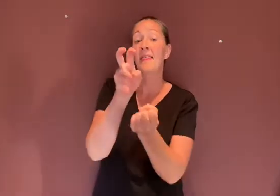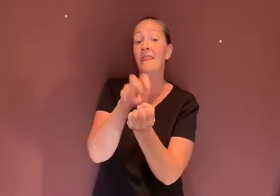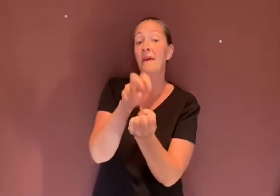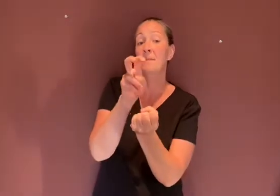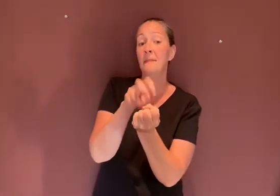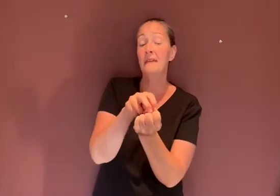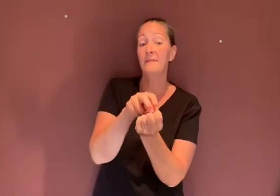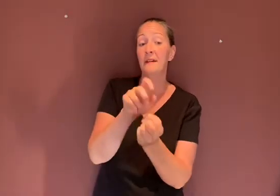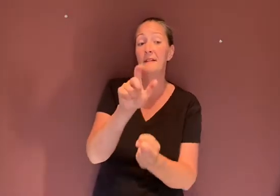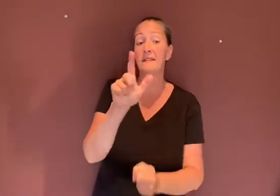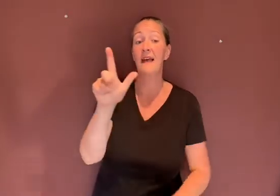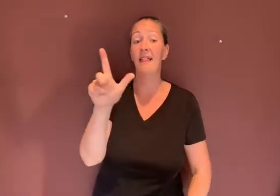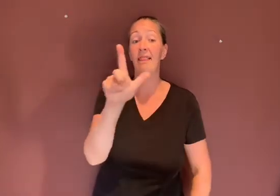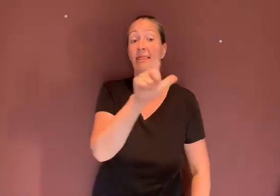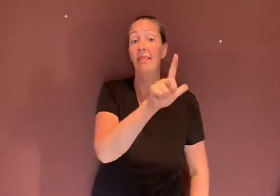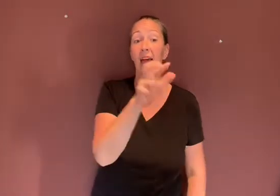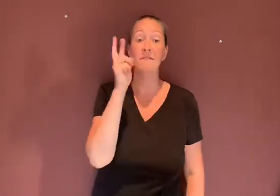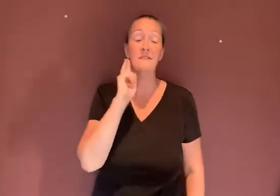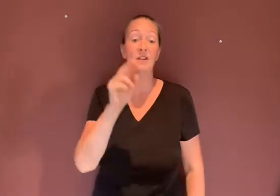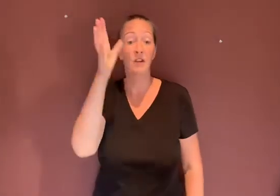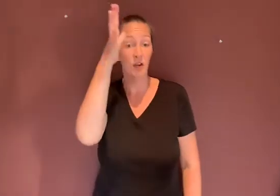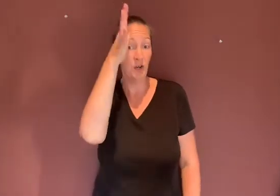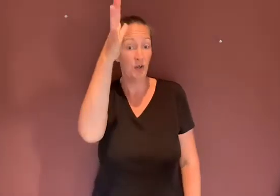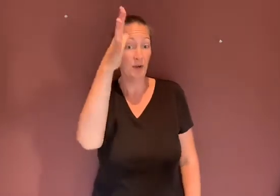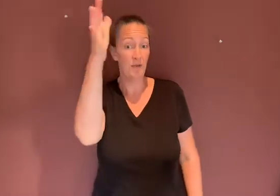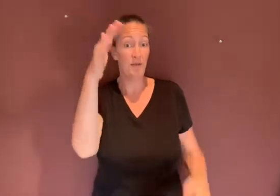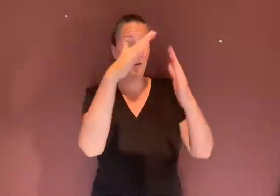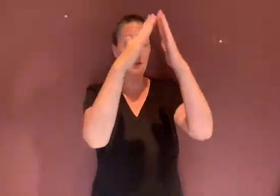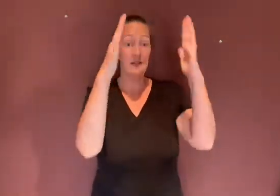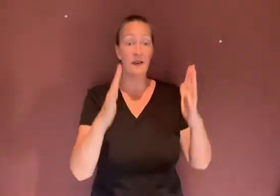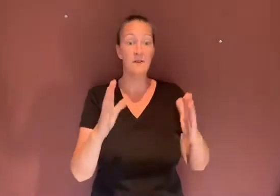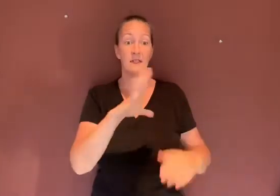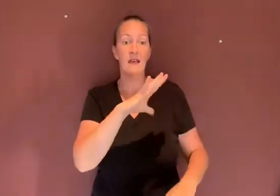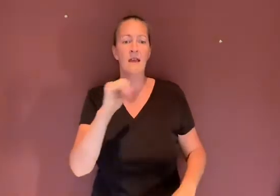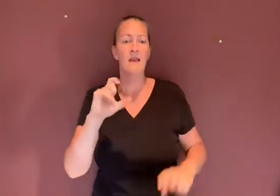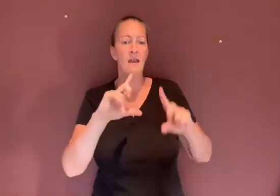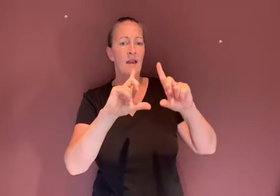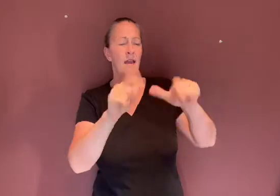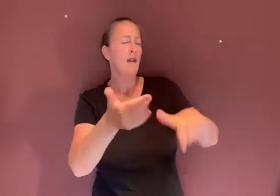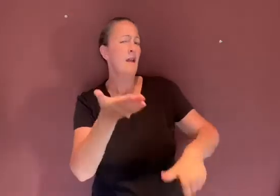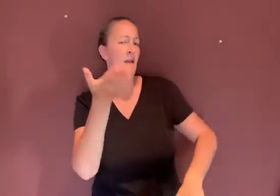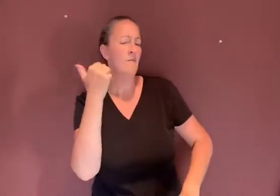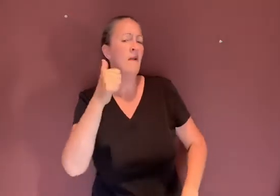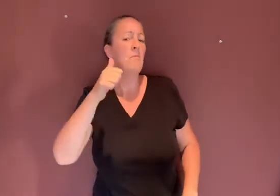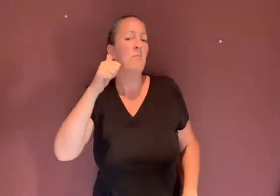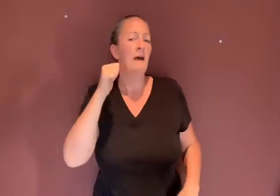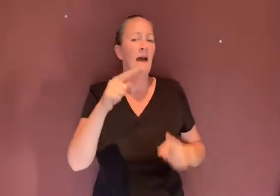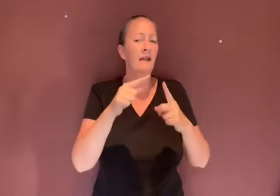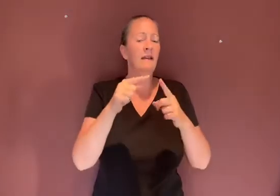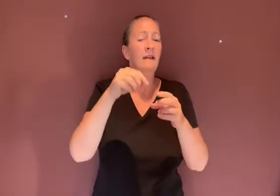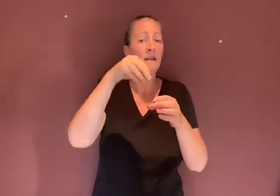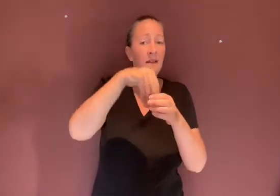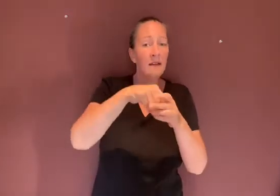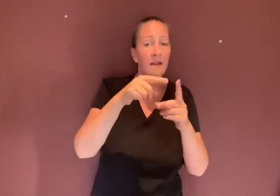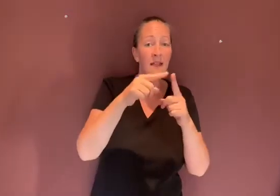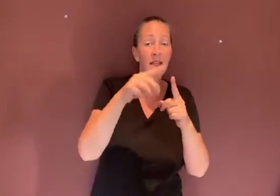The beavers left her grandfather's house and went back